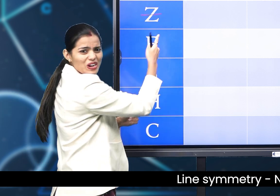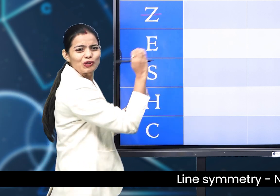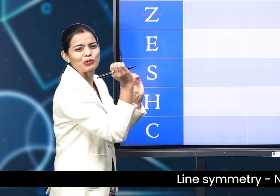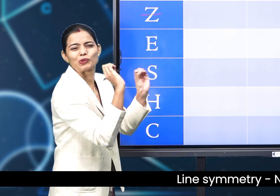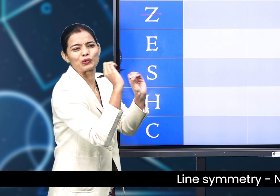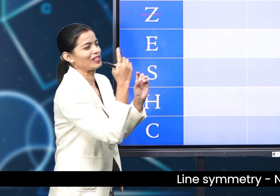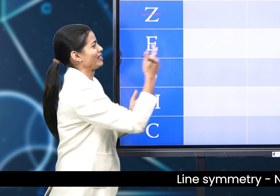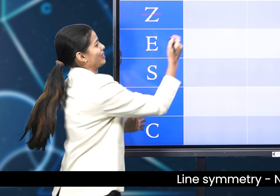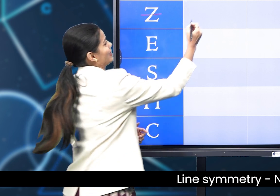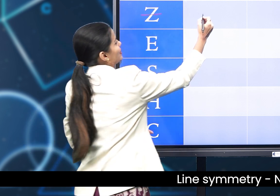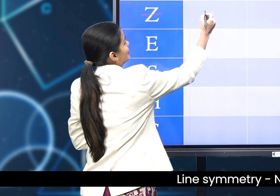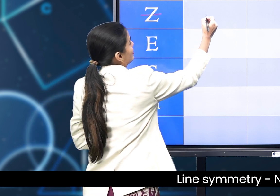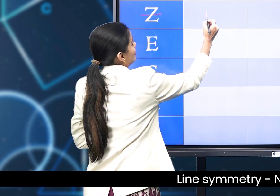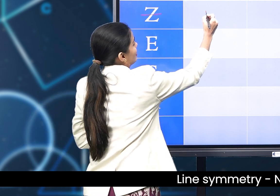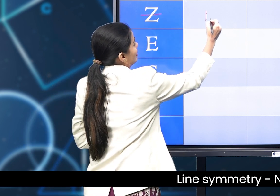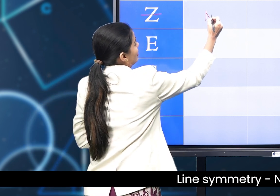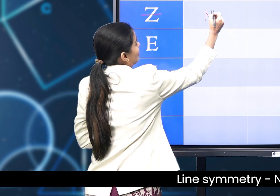line of symmetry no,